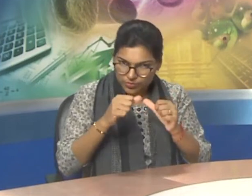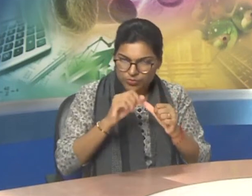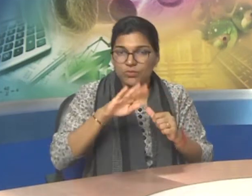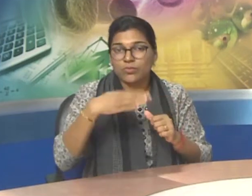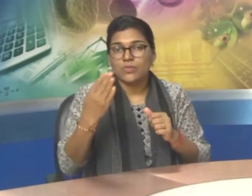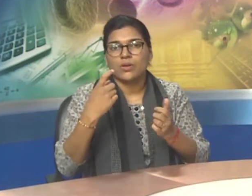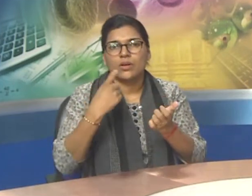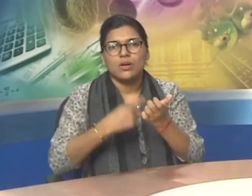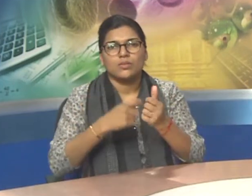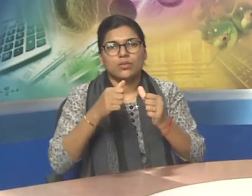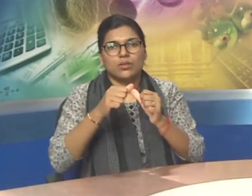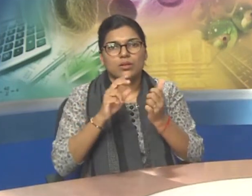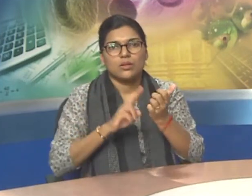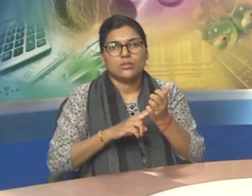Ranganathan.